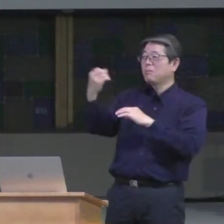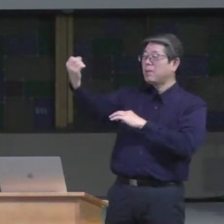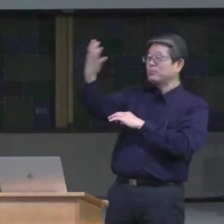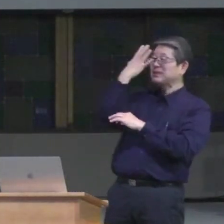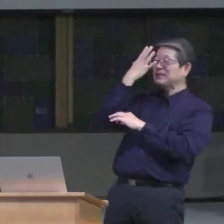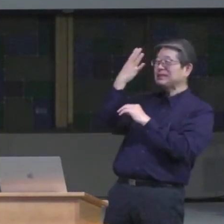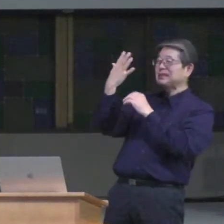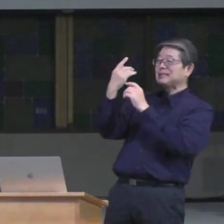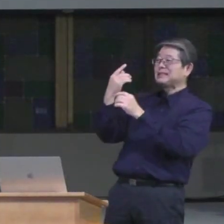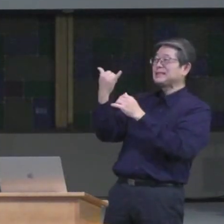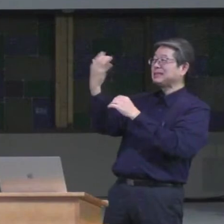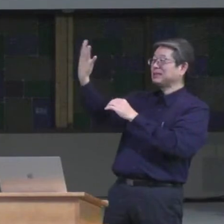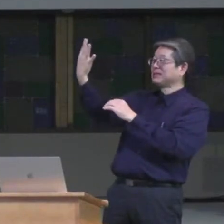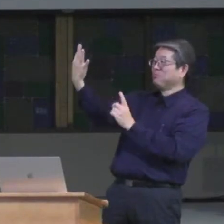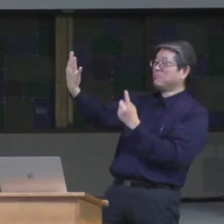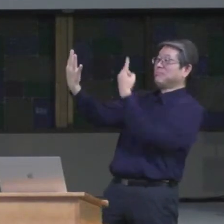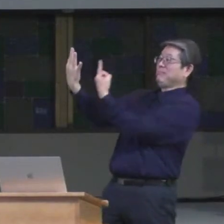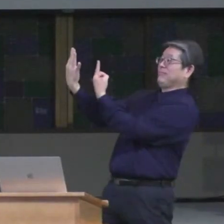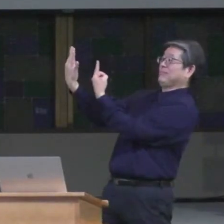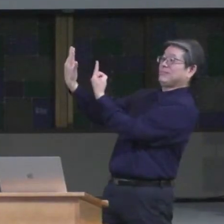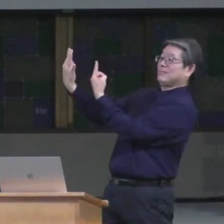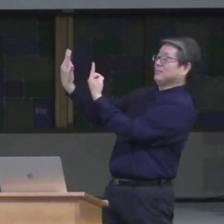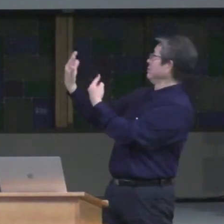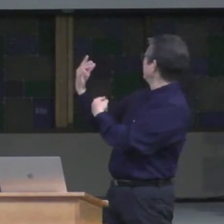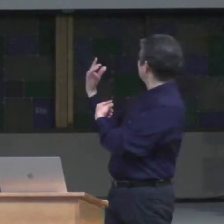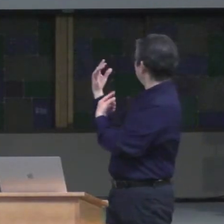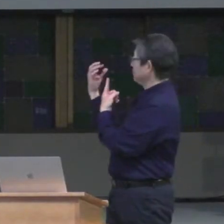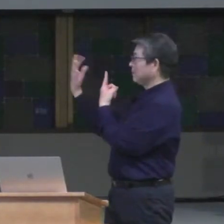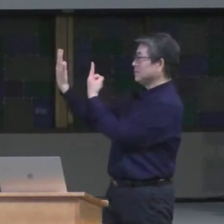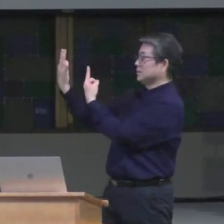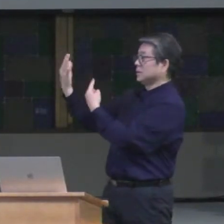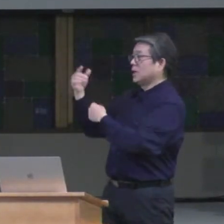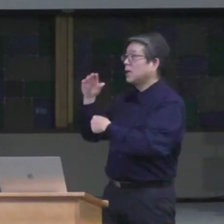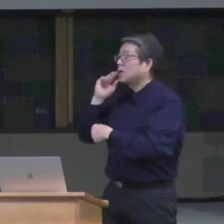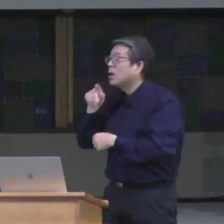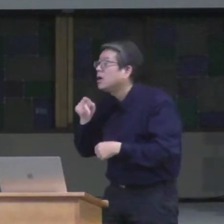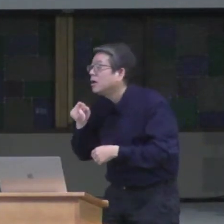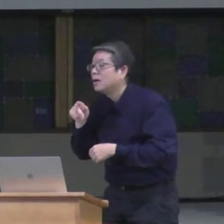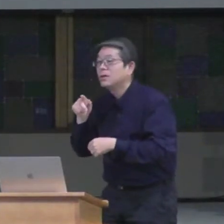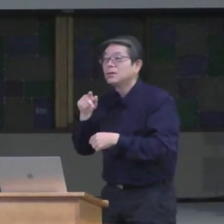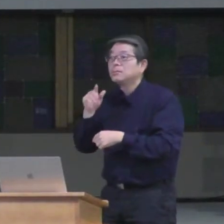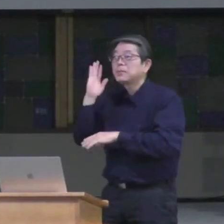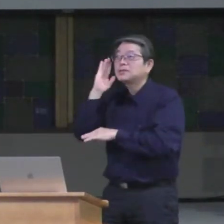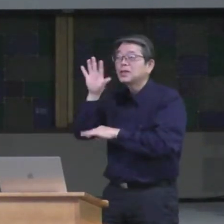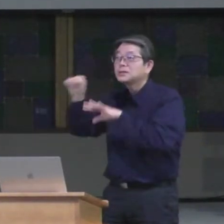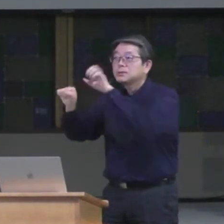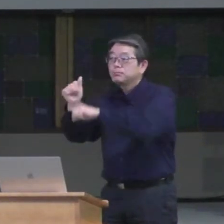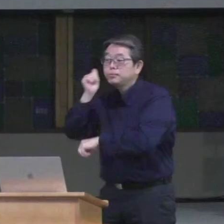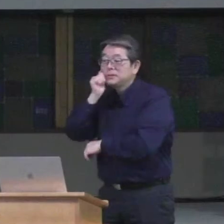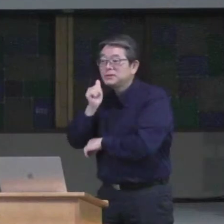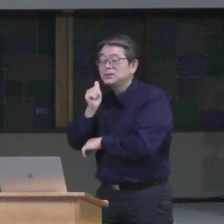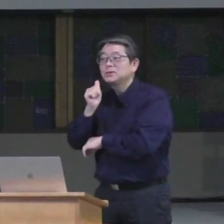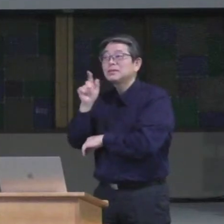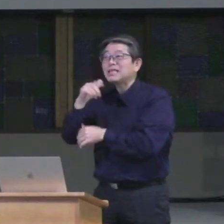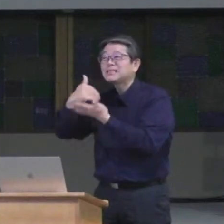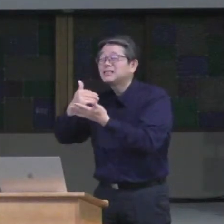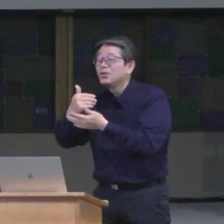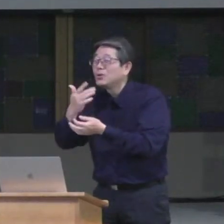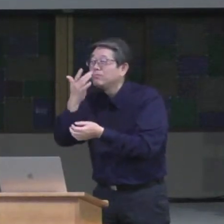For communication, if we've got light and a person backlit like that, it's really hard to see. You wouldn't be able to understand the sermon.